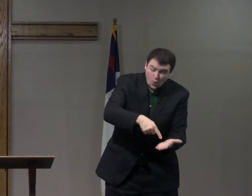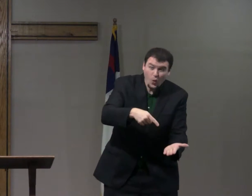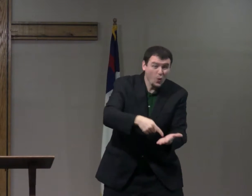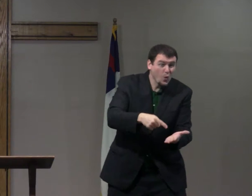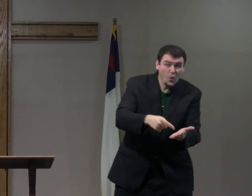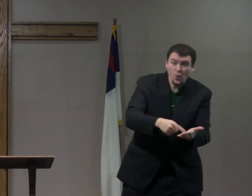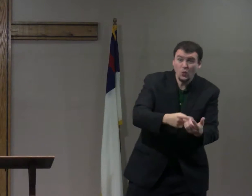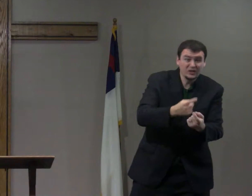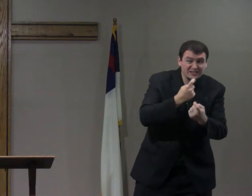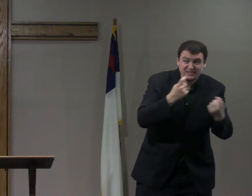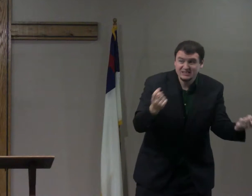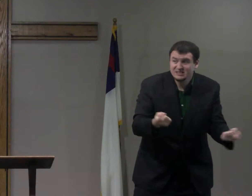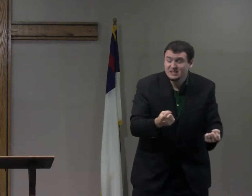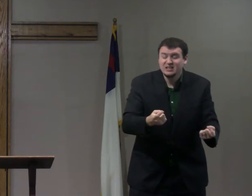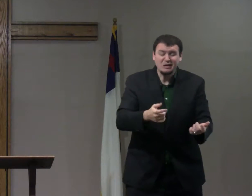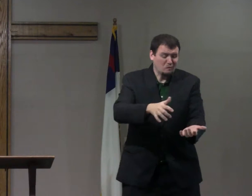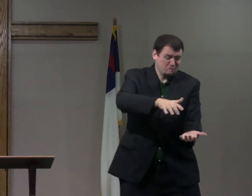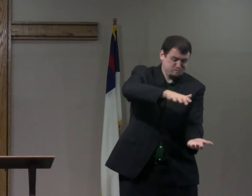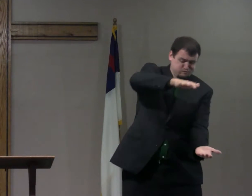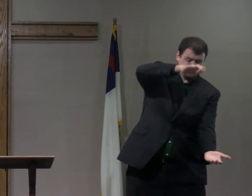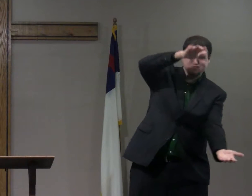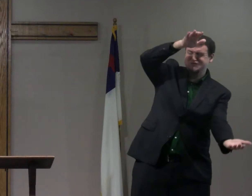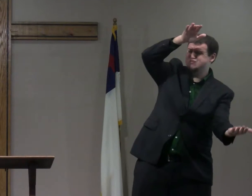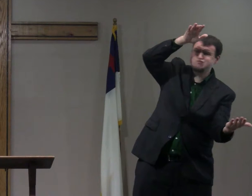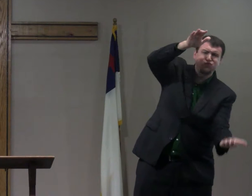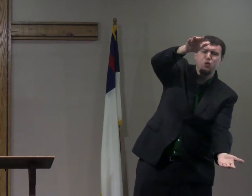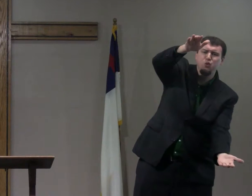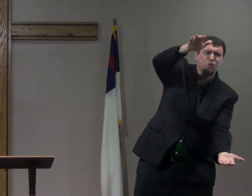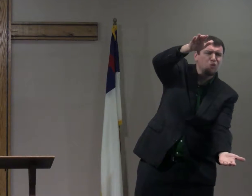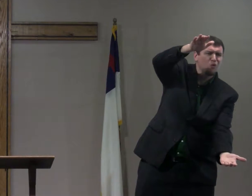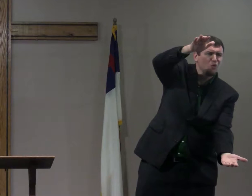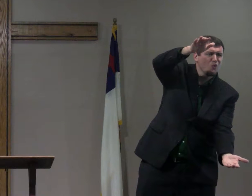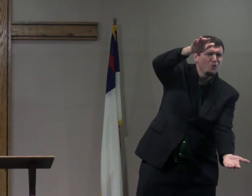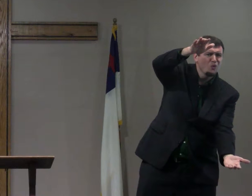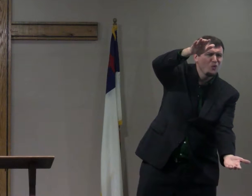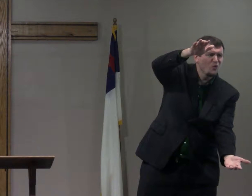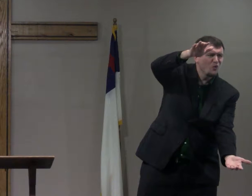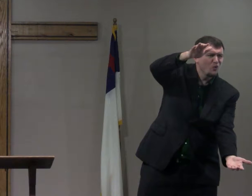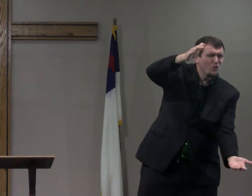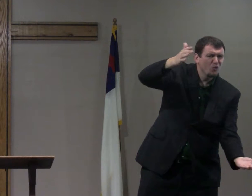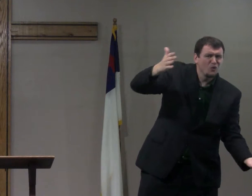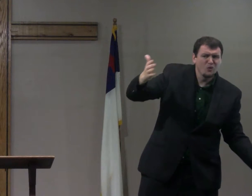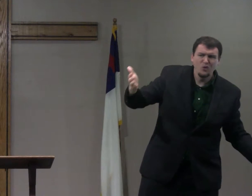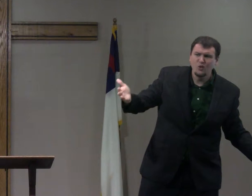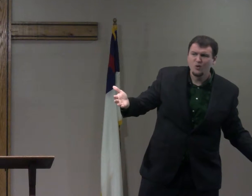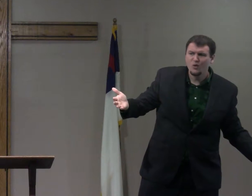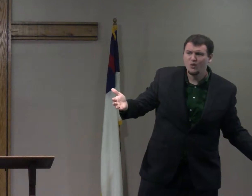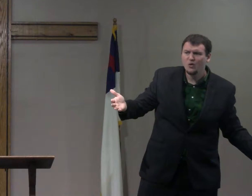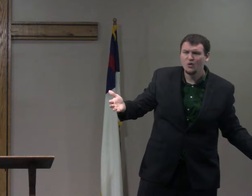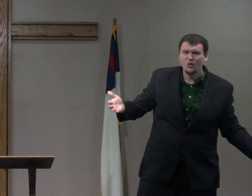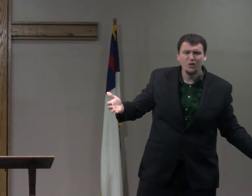Before we are saved, we had a big debt that we owe. We have so much